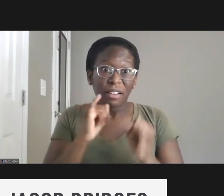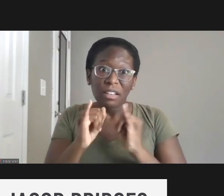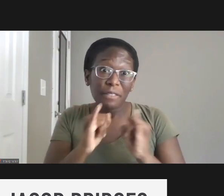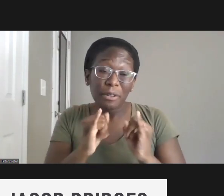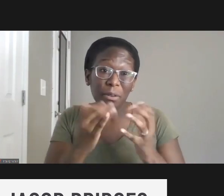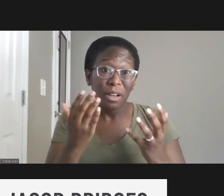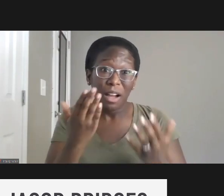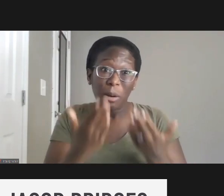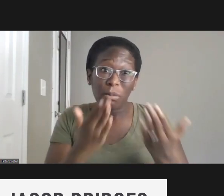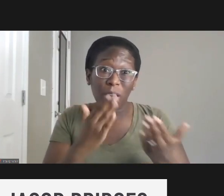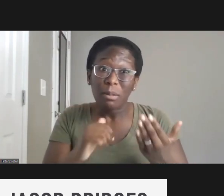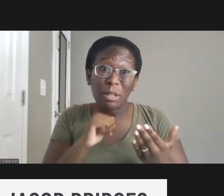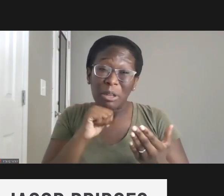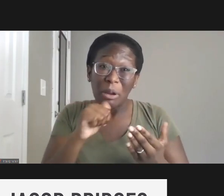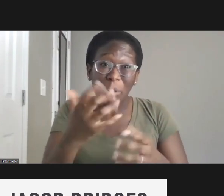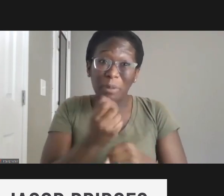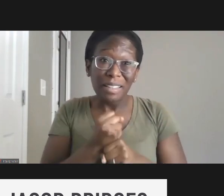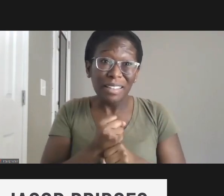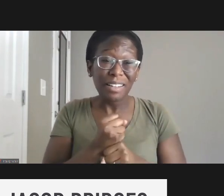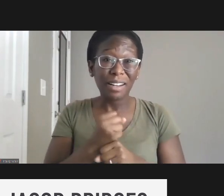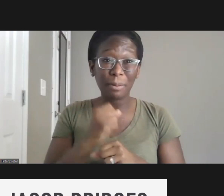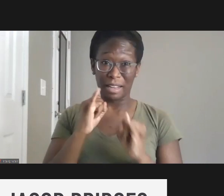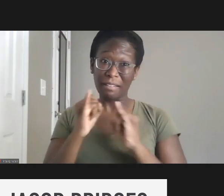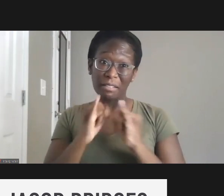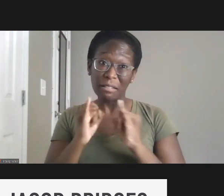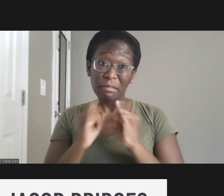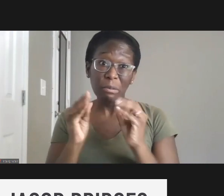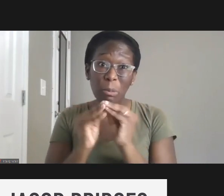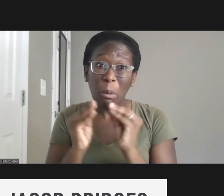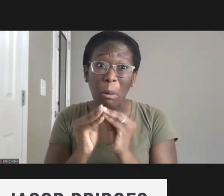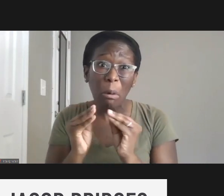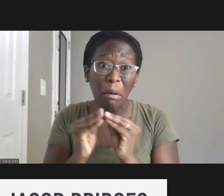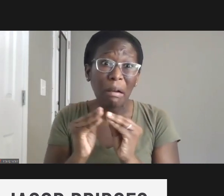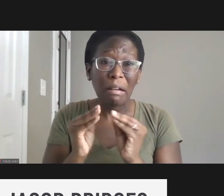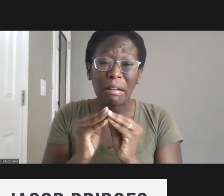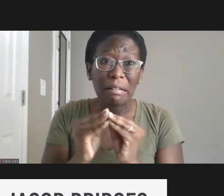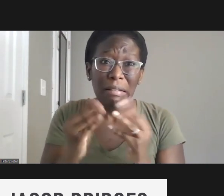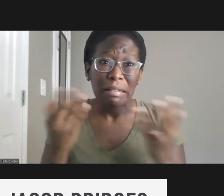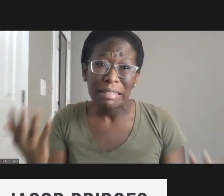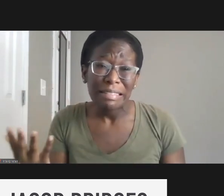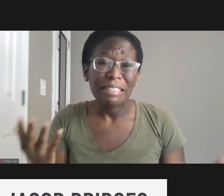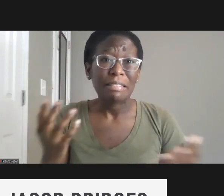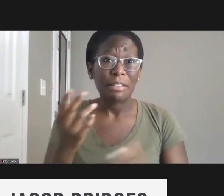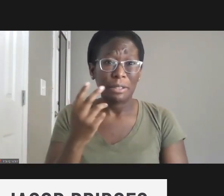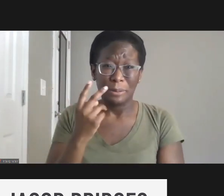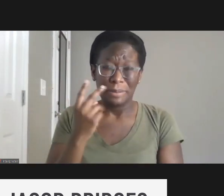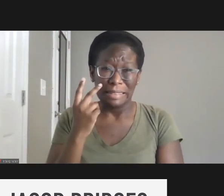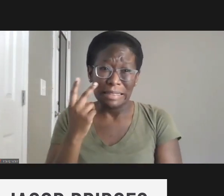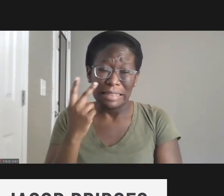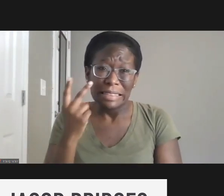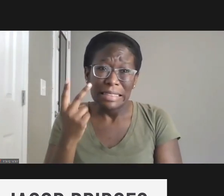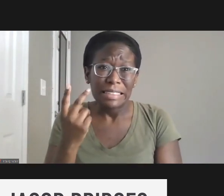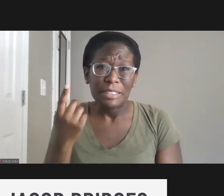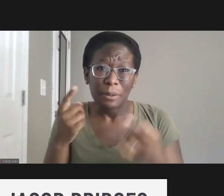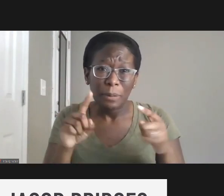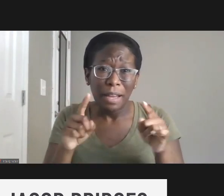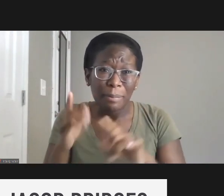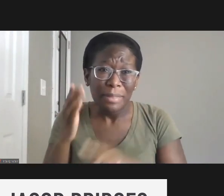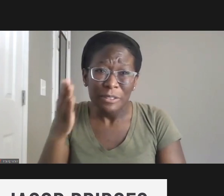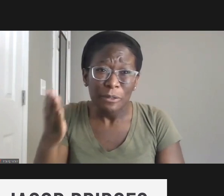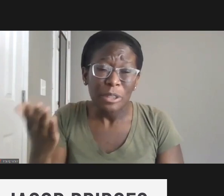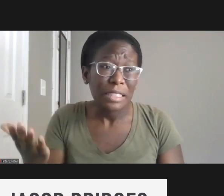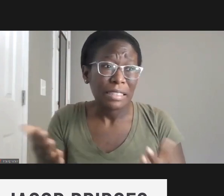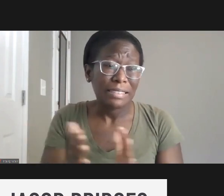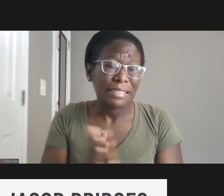get it, and I'm gonna have to interview more, and I probably won't get the next one. So what's the point? I felt